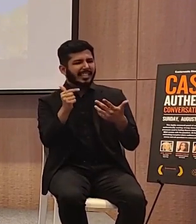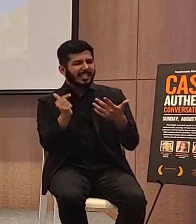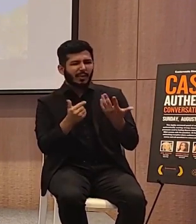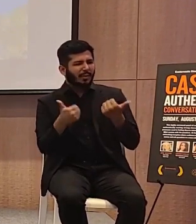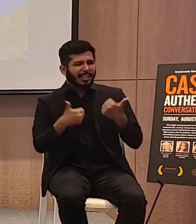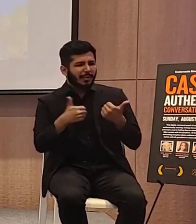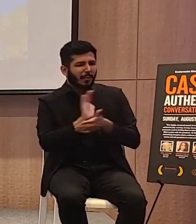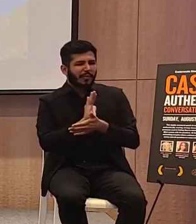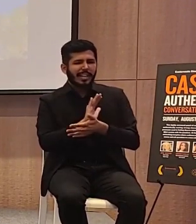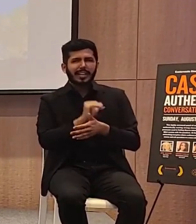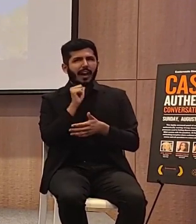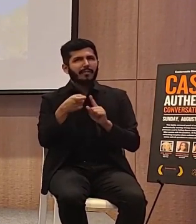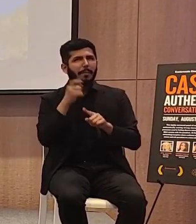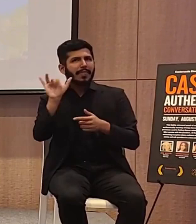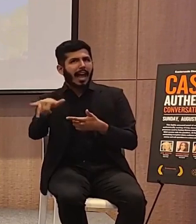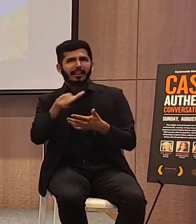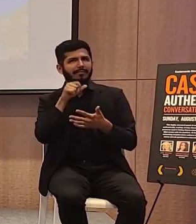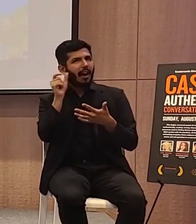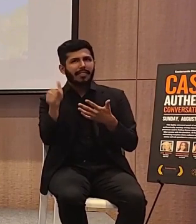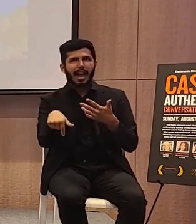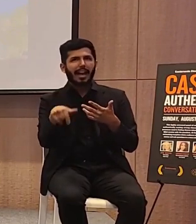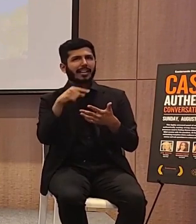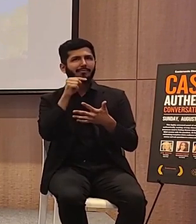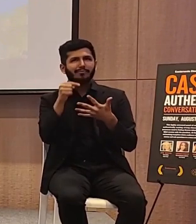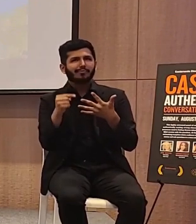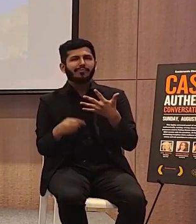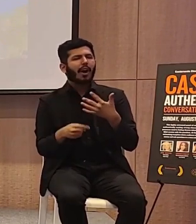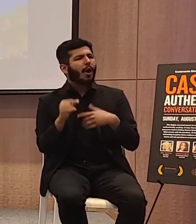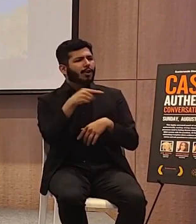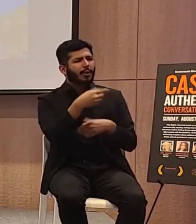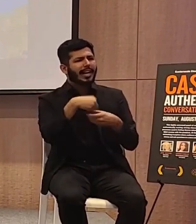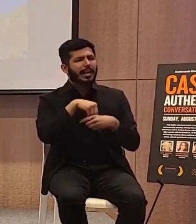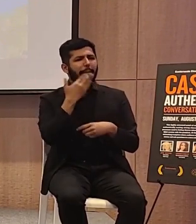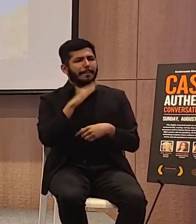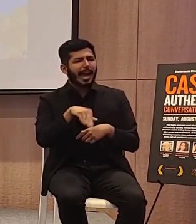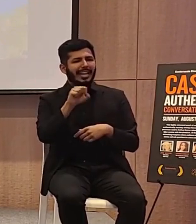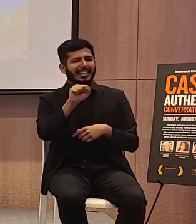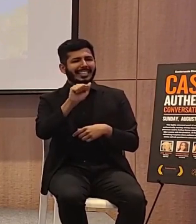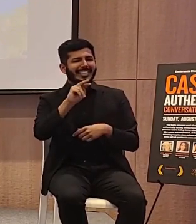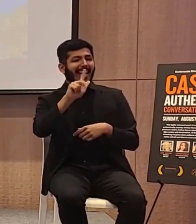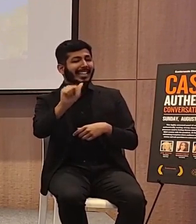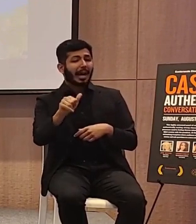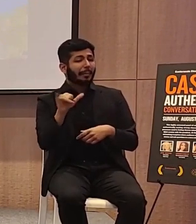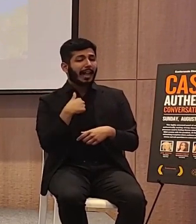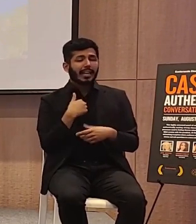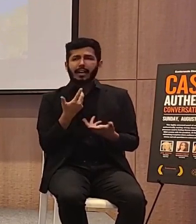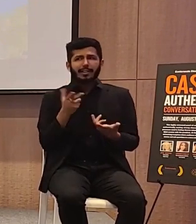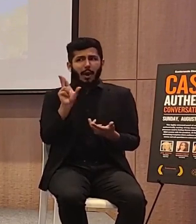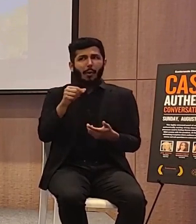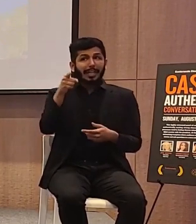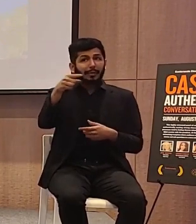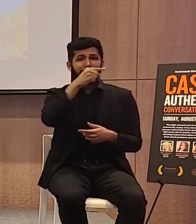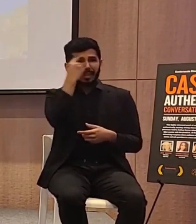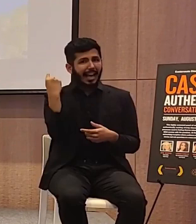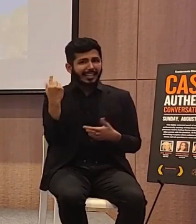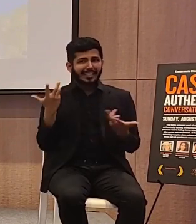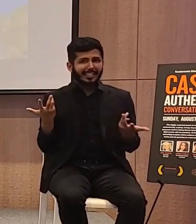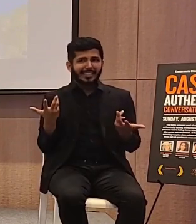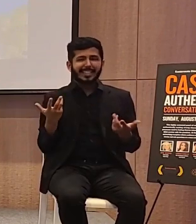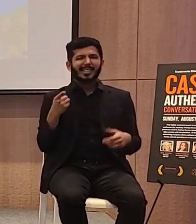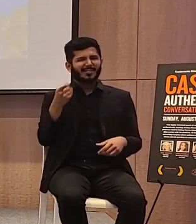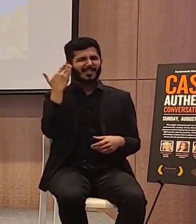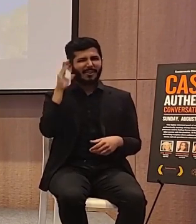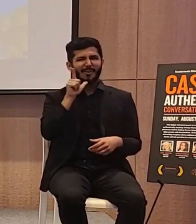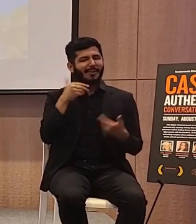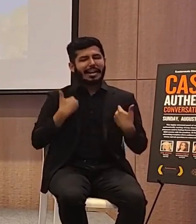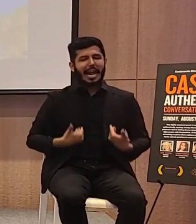don't know you from that. She's like, wait a minute. You weren't Bad Santa. Where are you? I was like, he was black. How about you don't know who I